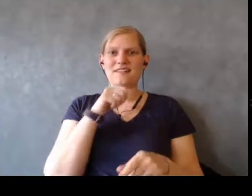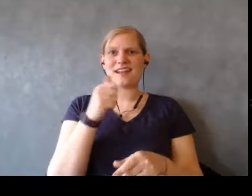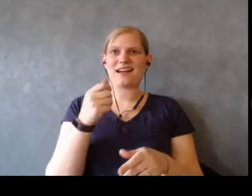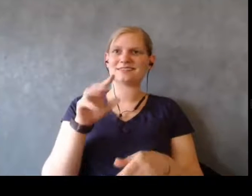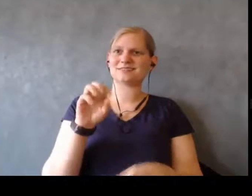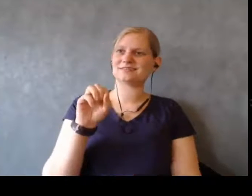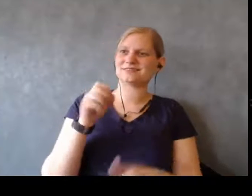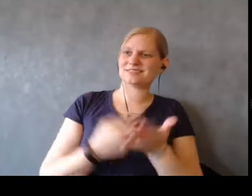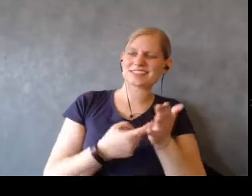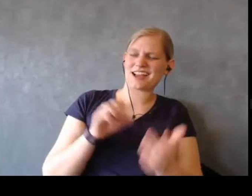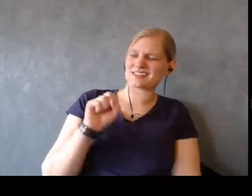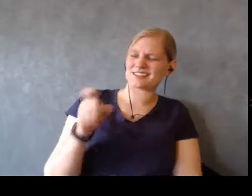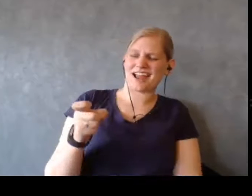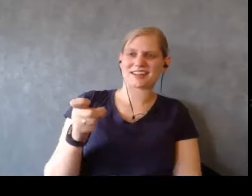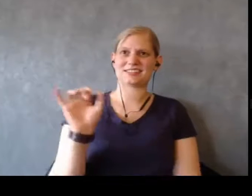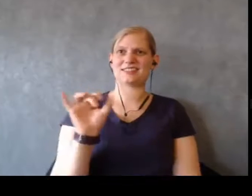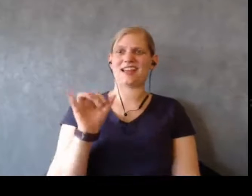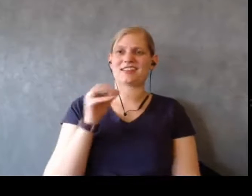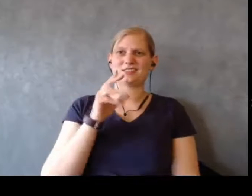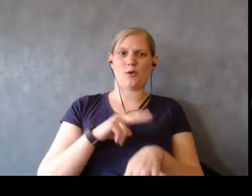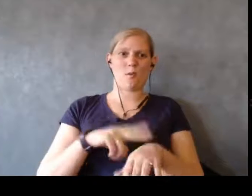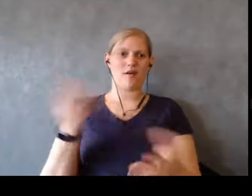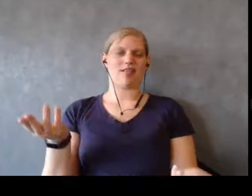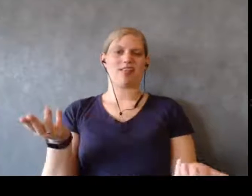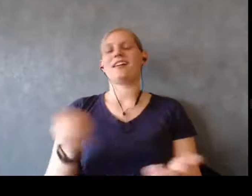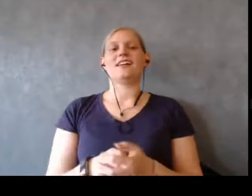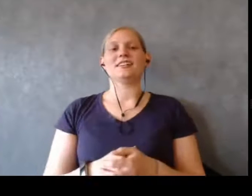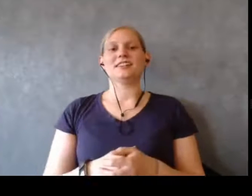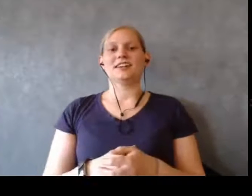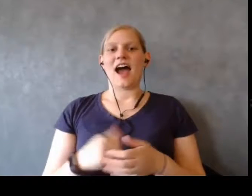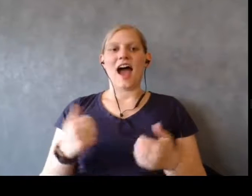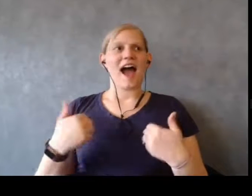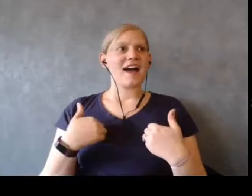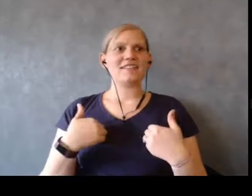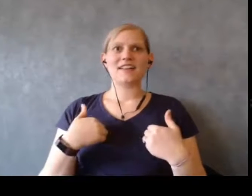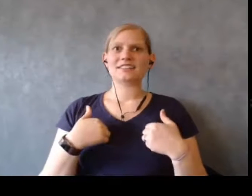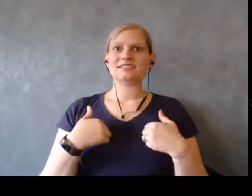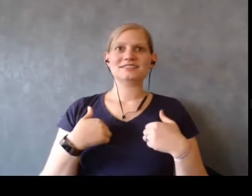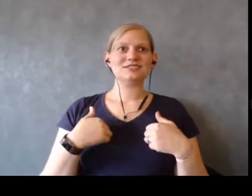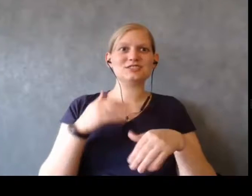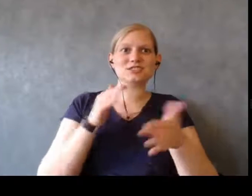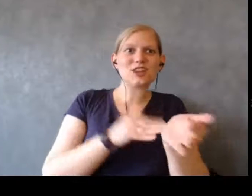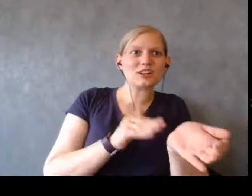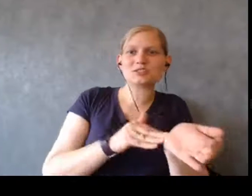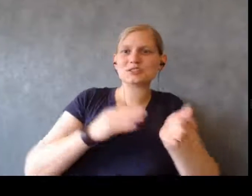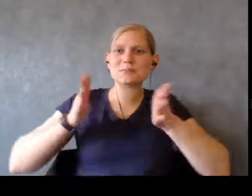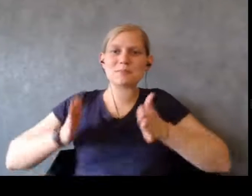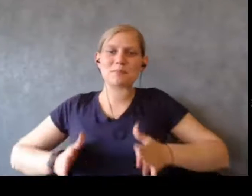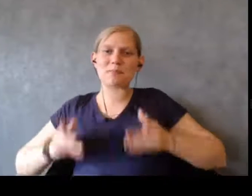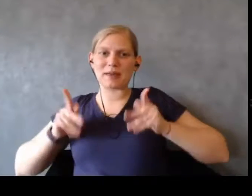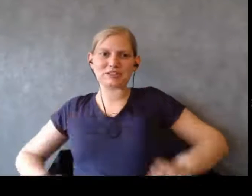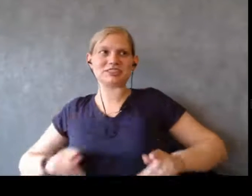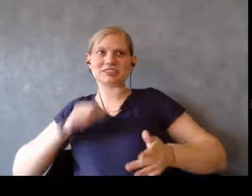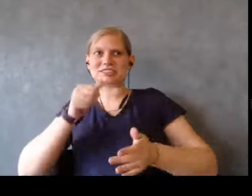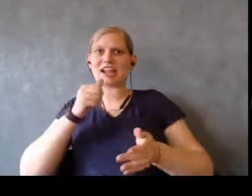not unusual for cancer patients in my line of work to tell me that they've had 50 or 100 or more medical appointments, including